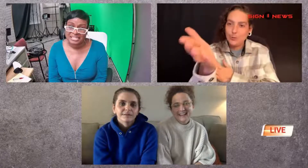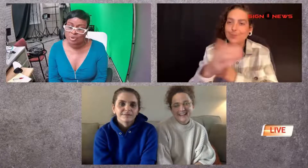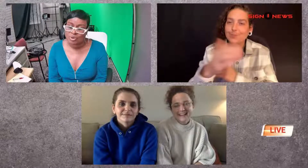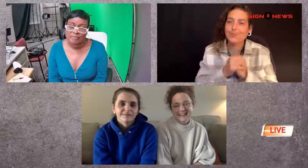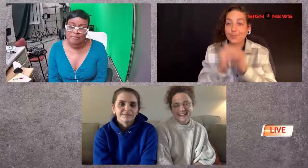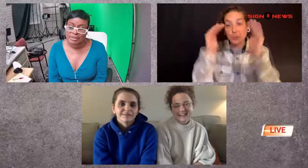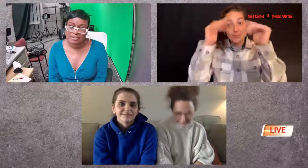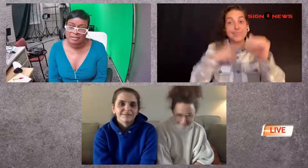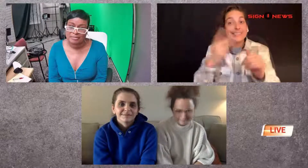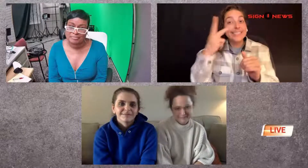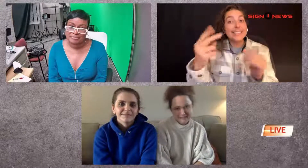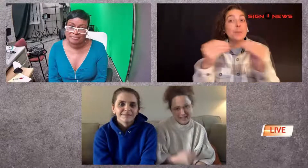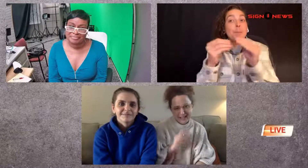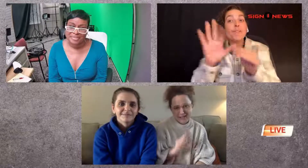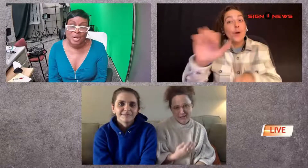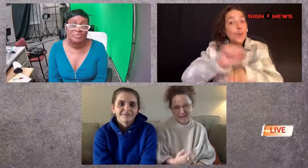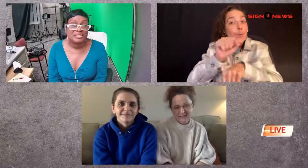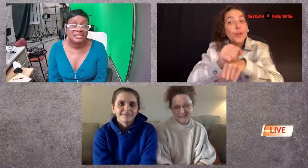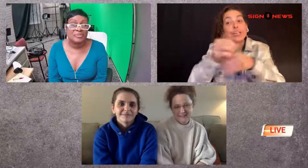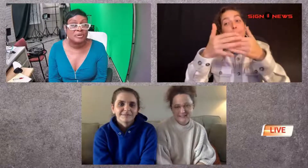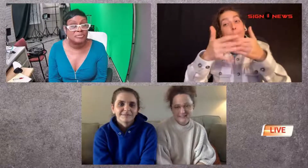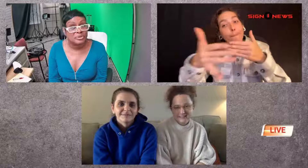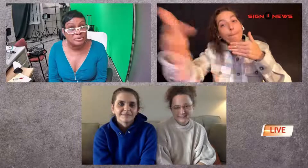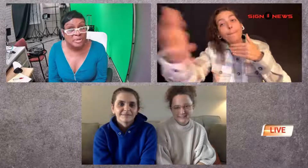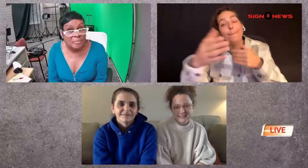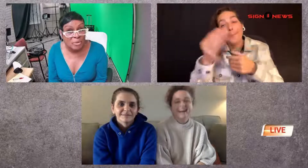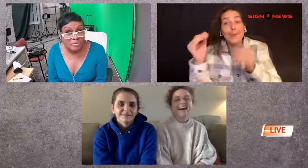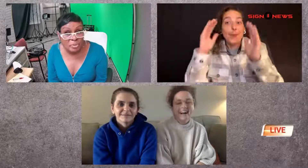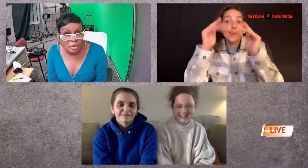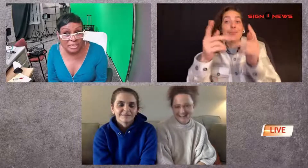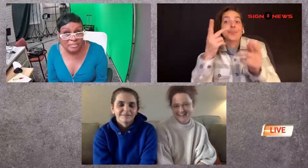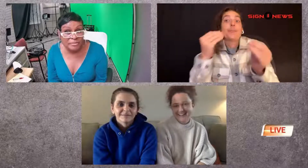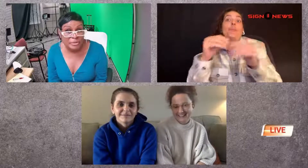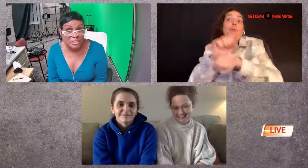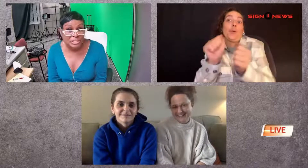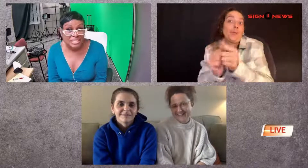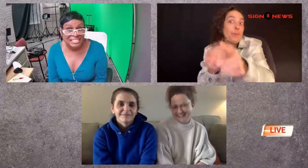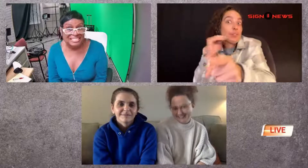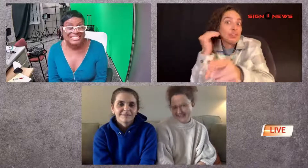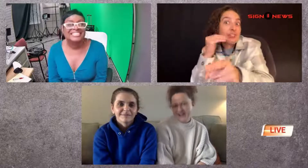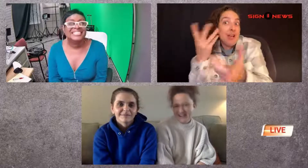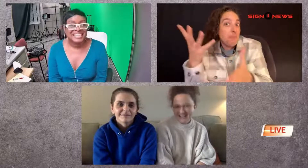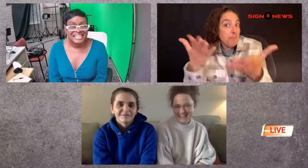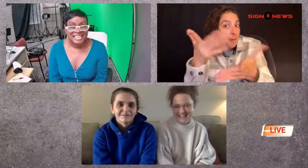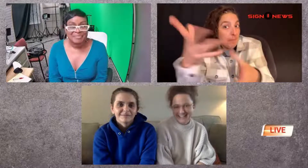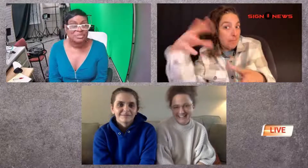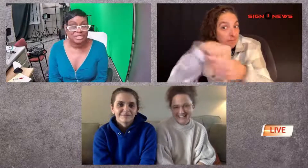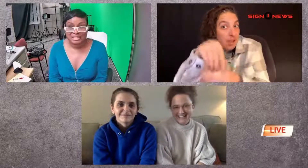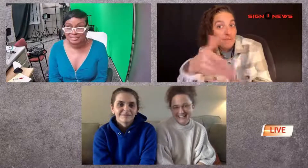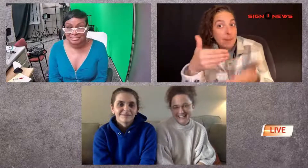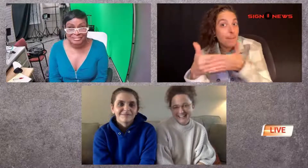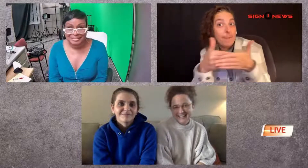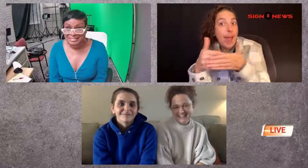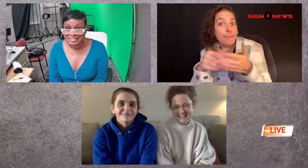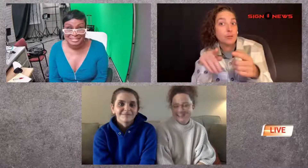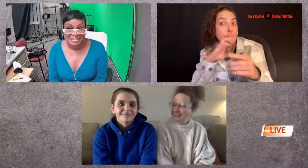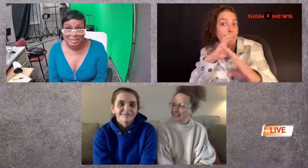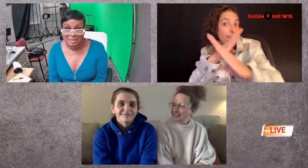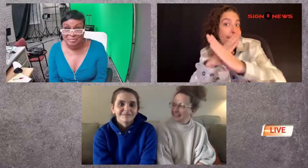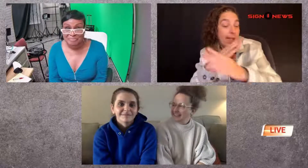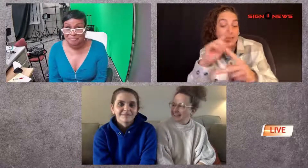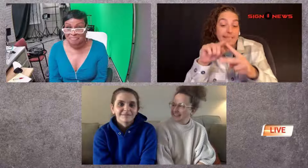Eleise, it's wonderful meeting you. I hope to see more of you and more of your work in the future. And Michelle,